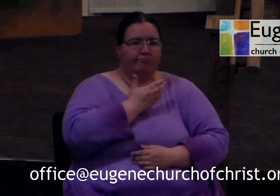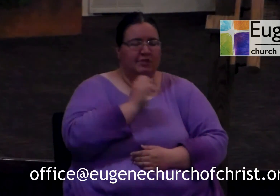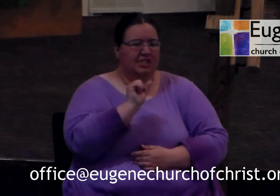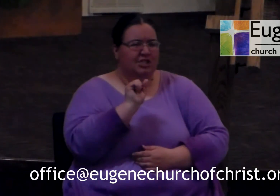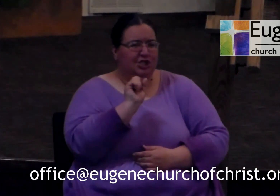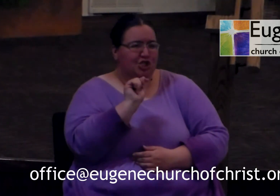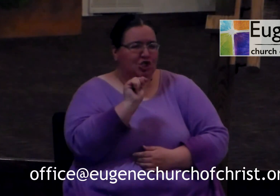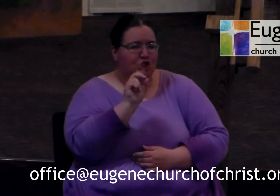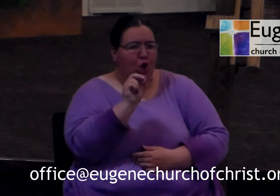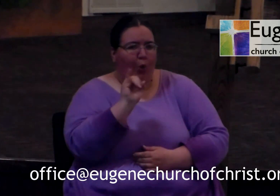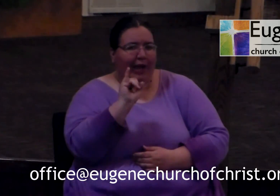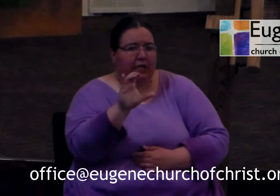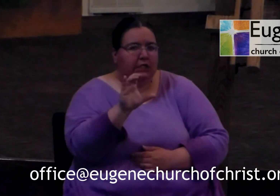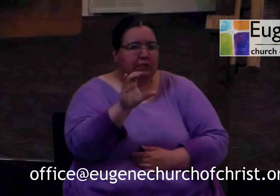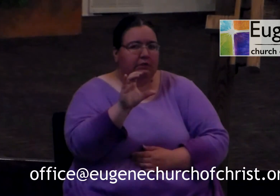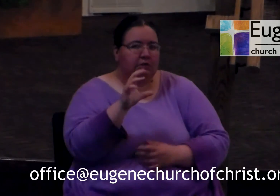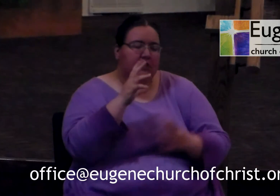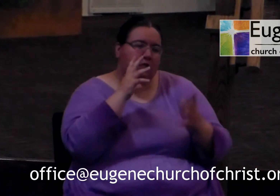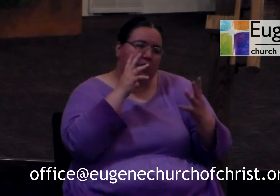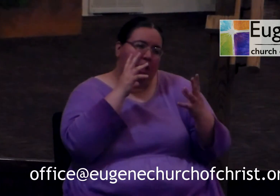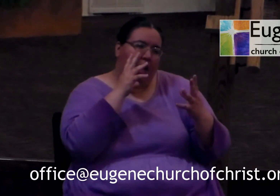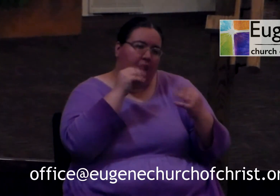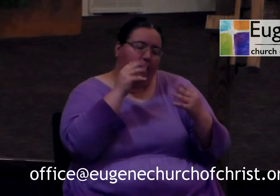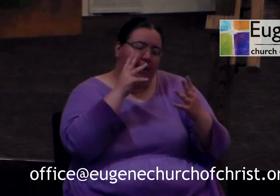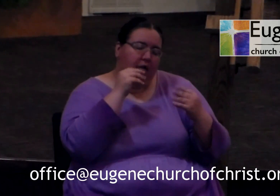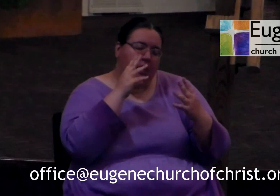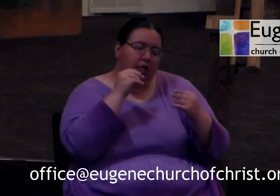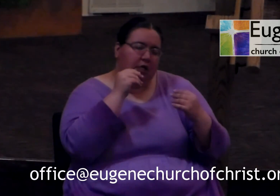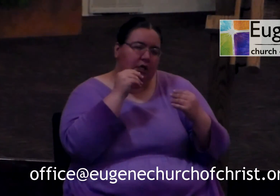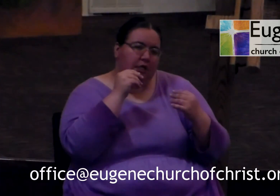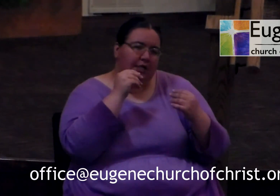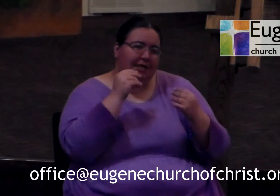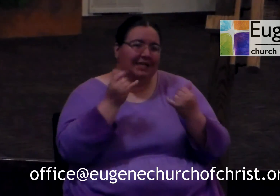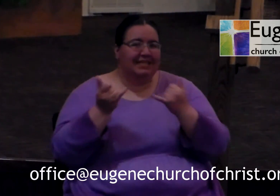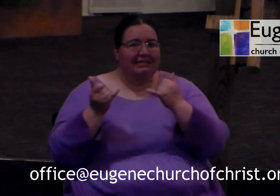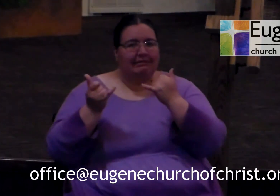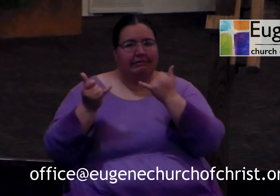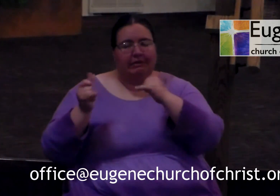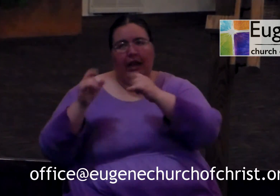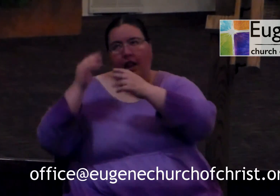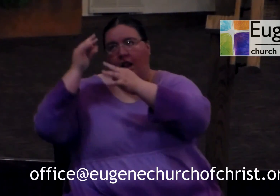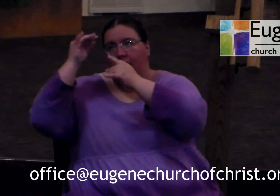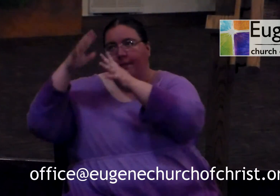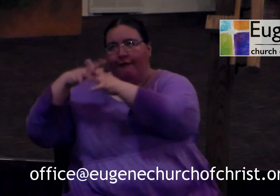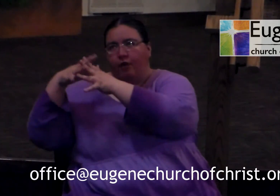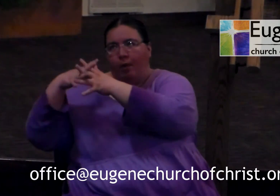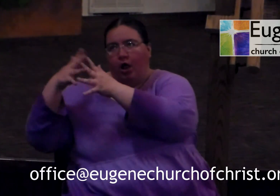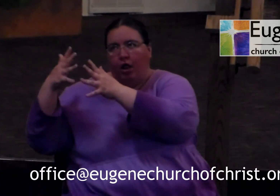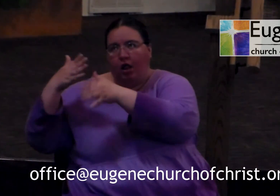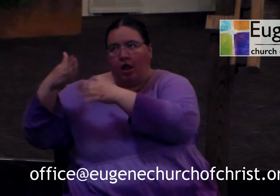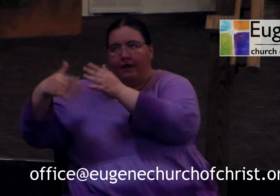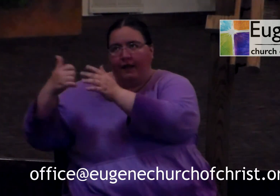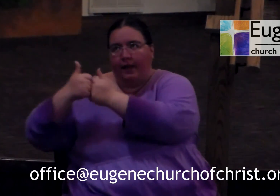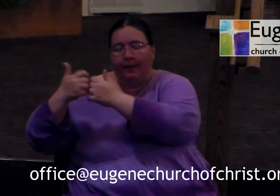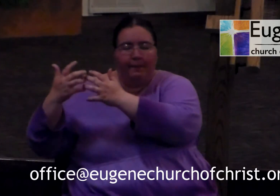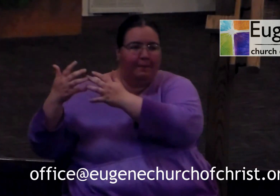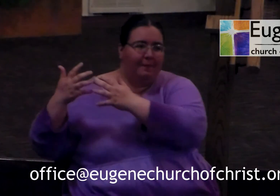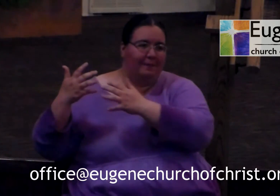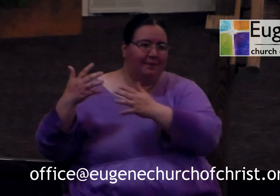still replaying that last 2 minutes in our heads. We are a people with hope. And it is time